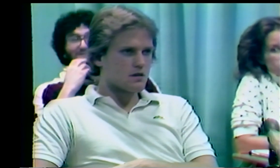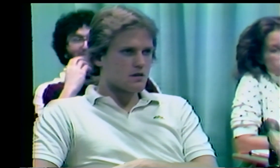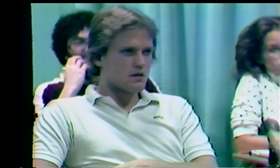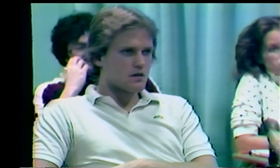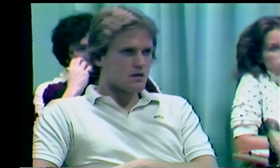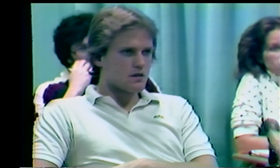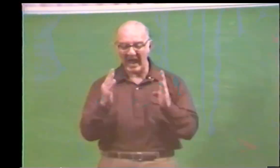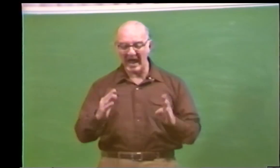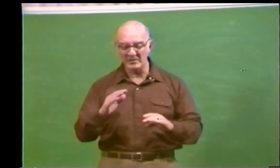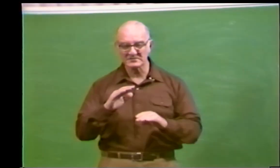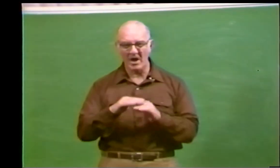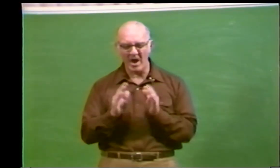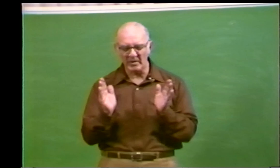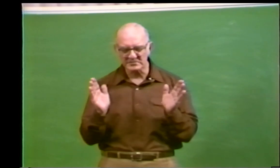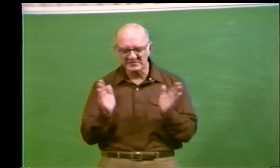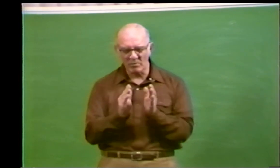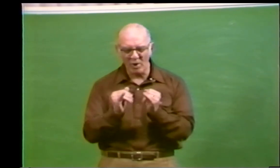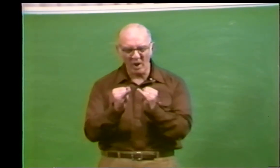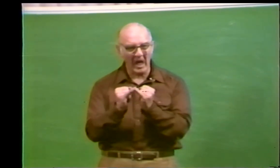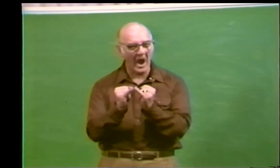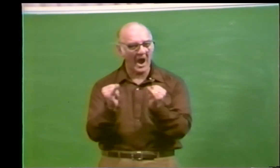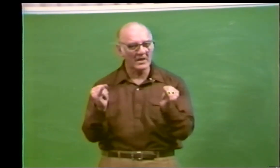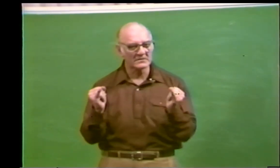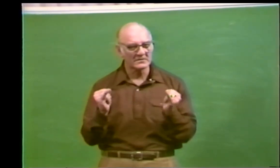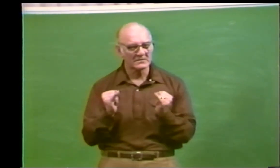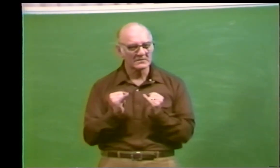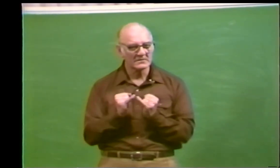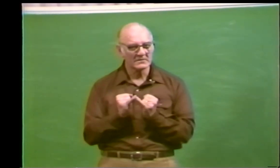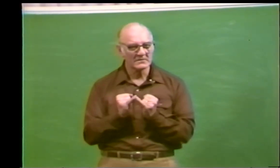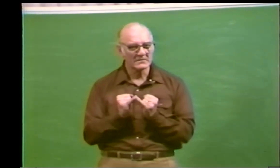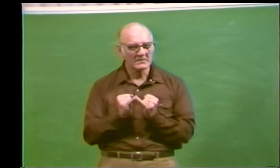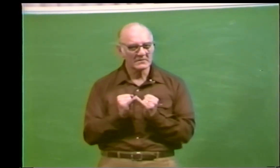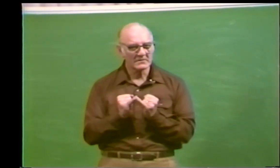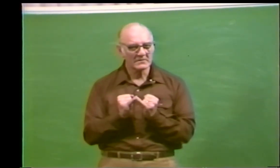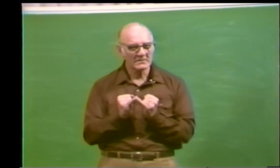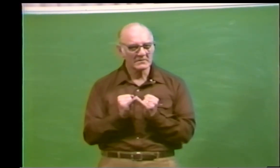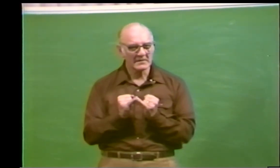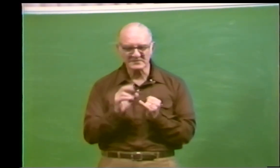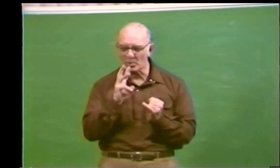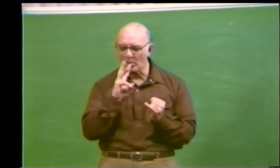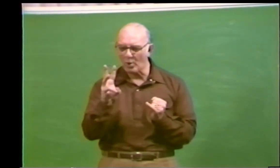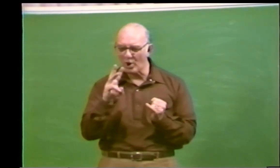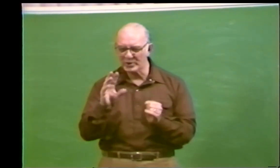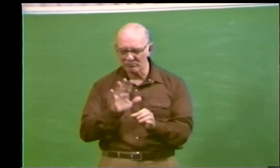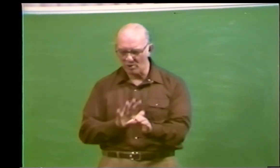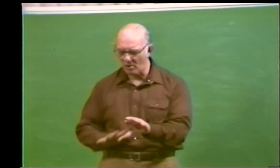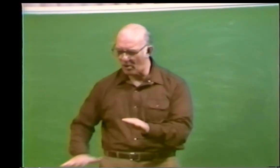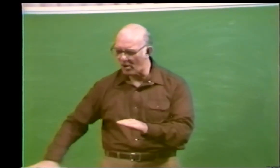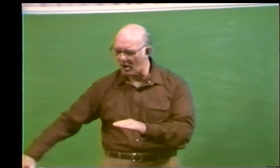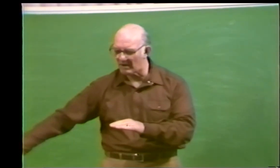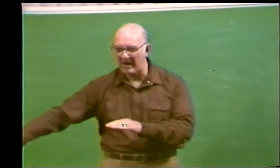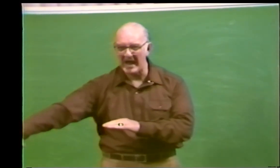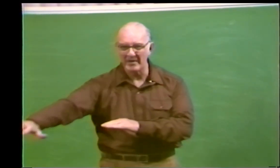only house on a small island. There's water all around.